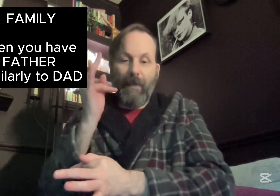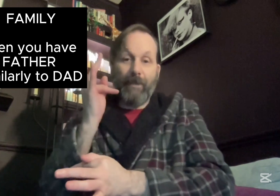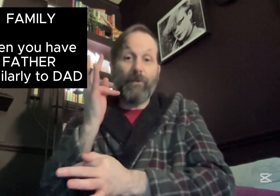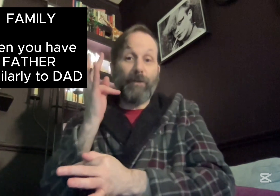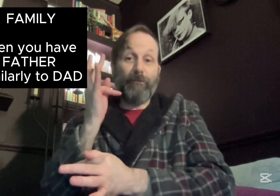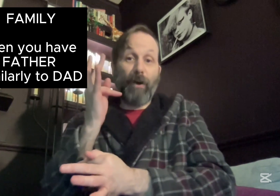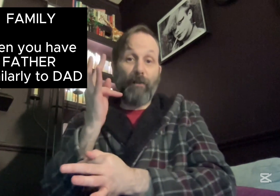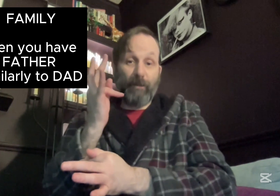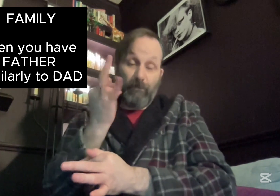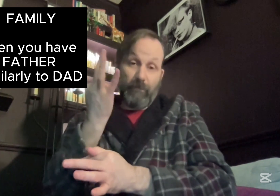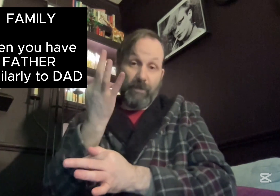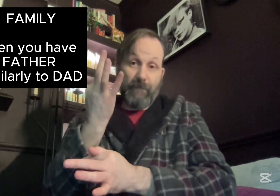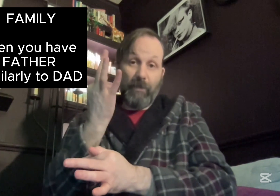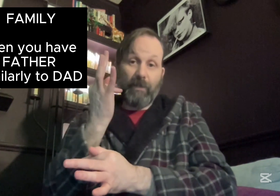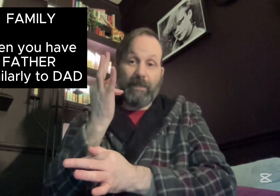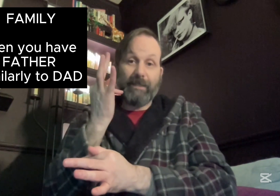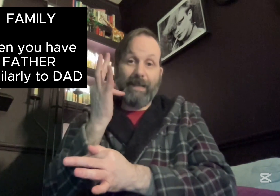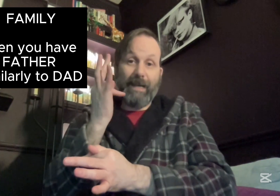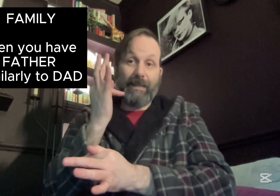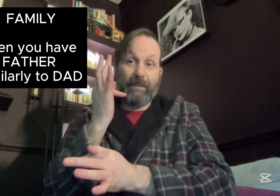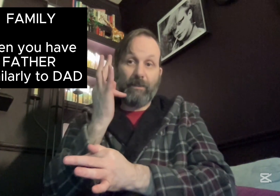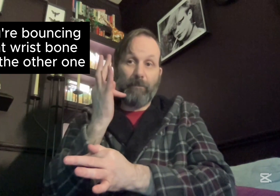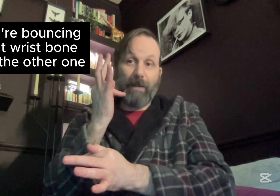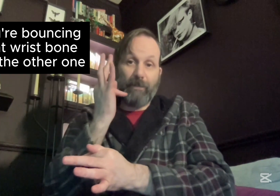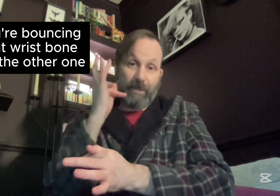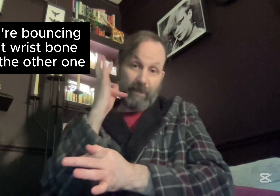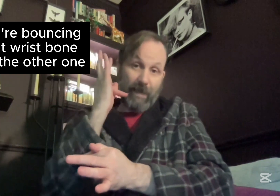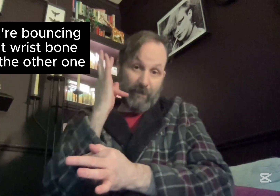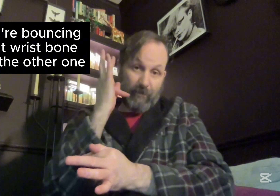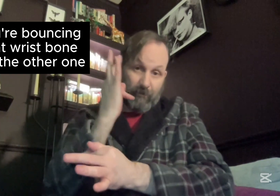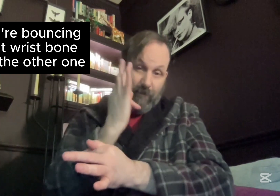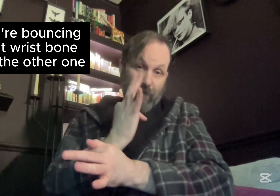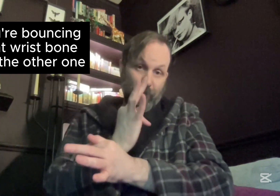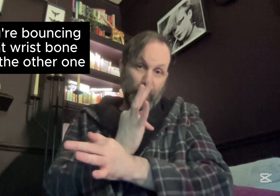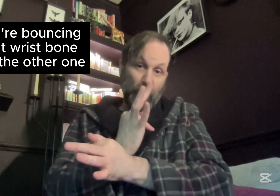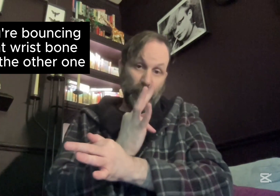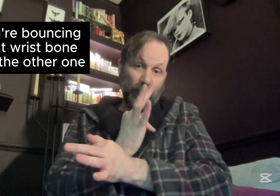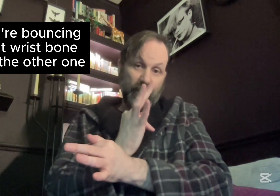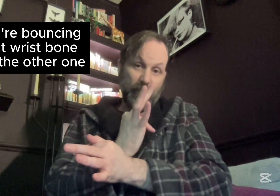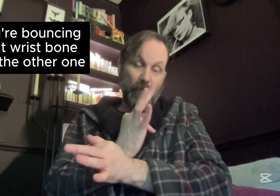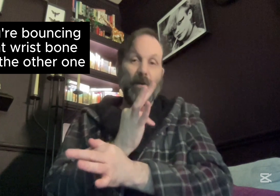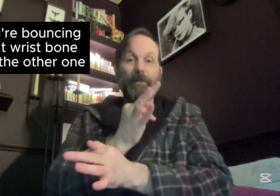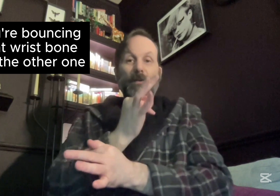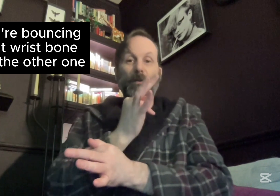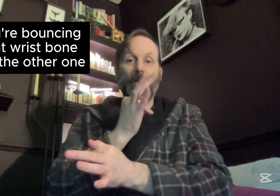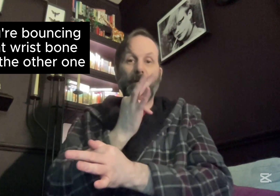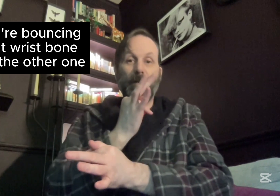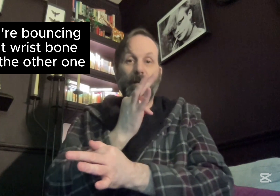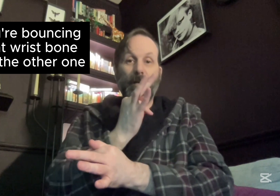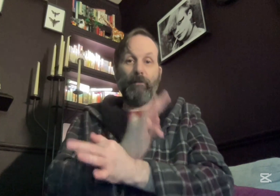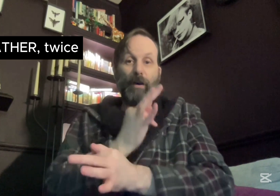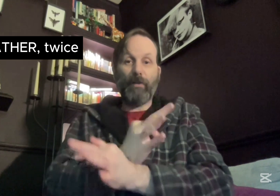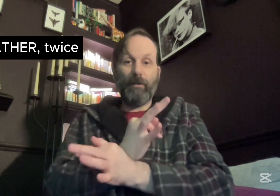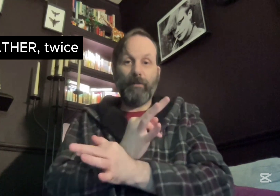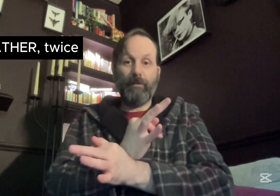And then you have father. Similarly to dad, you're bouncing that bone, wrist bone, off the other one. Father,